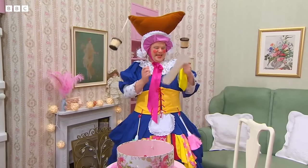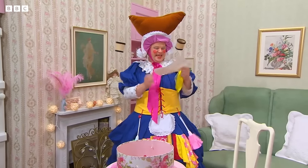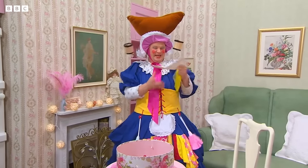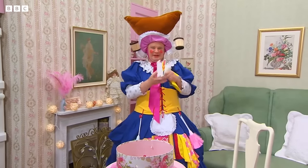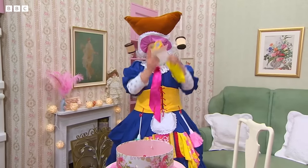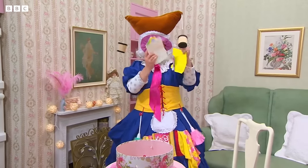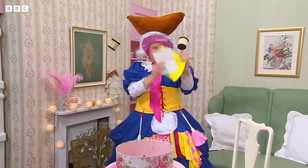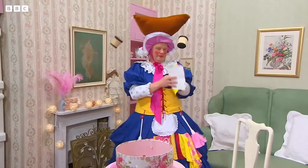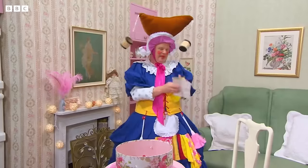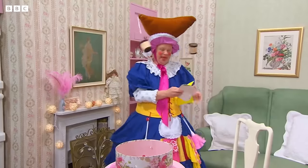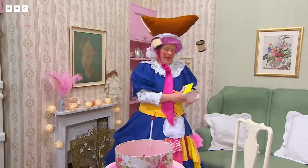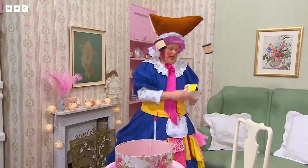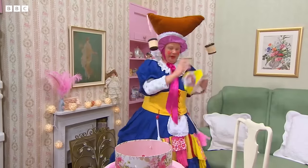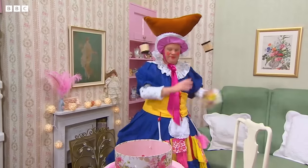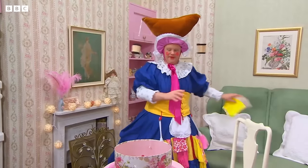exciting!